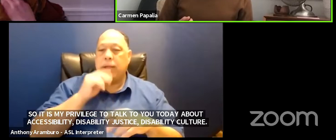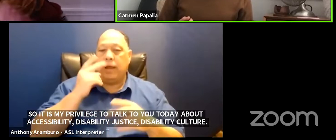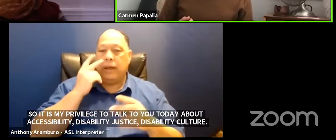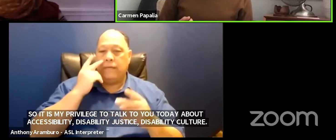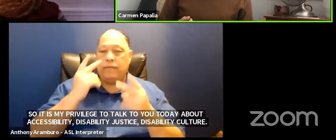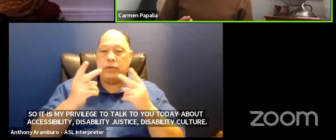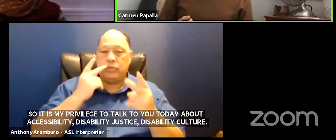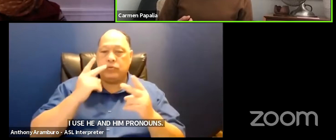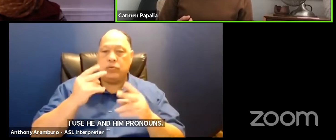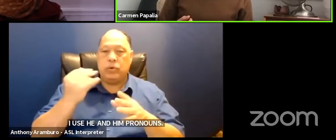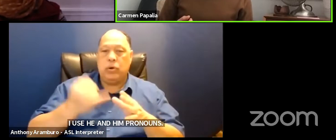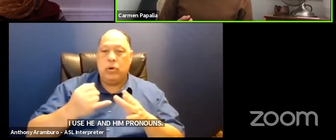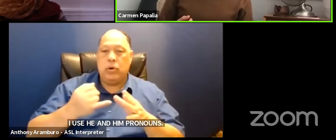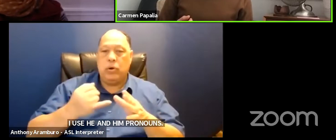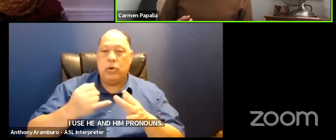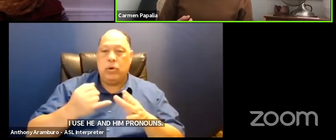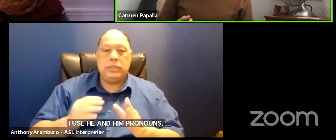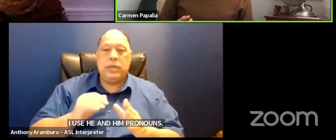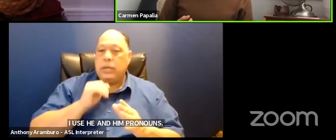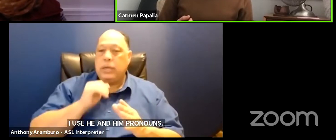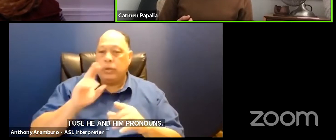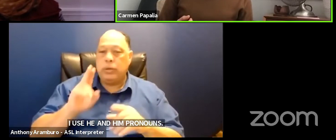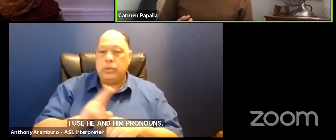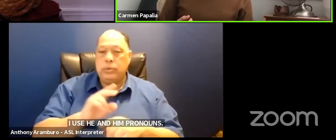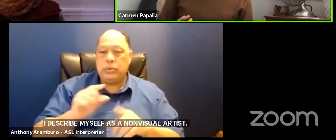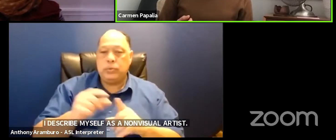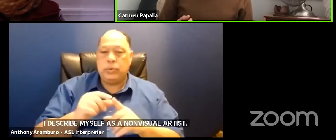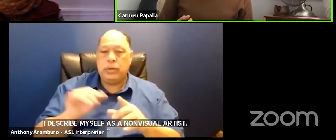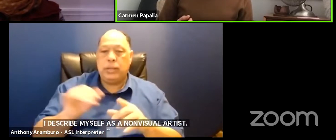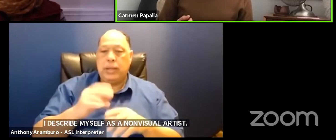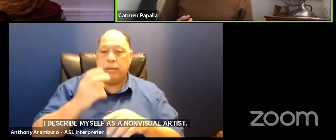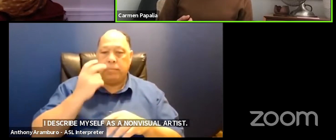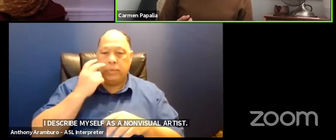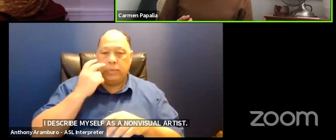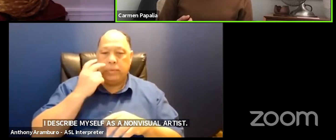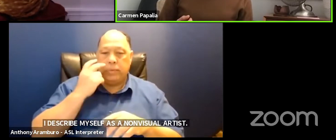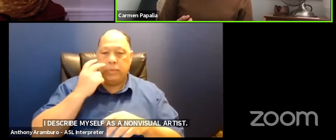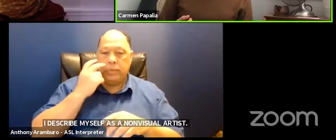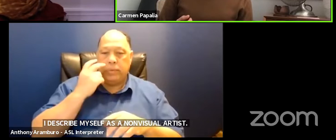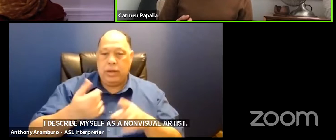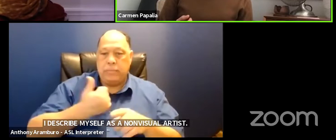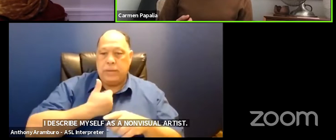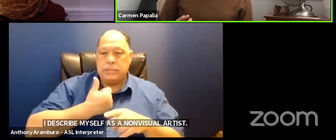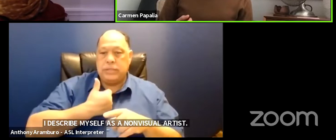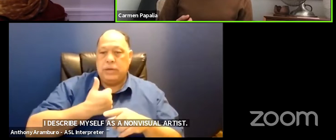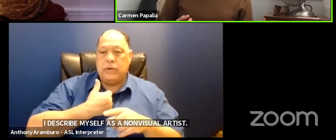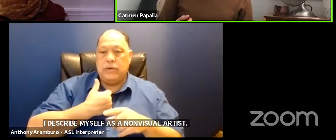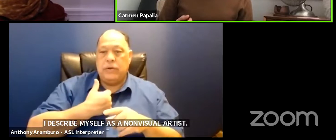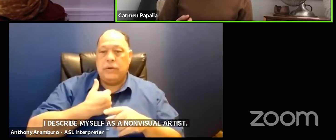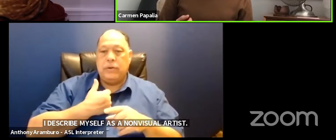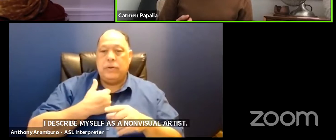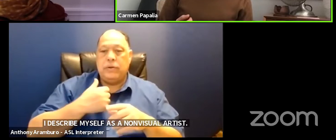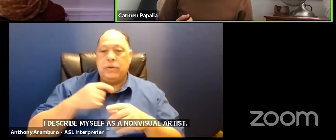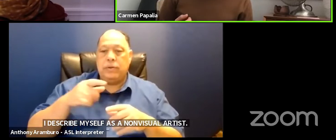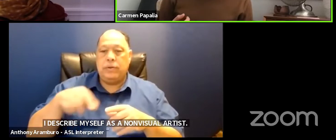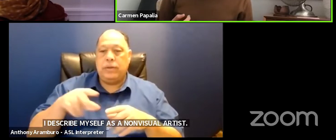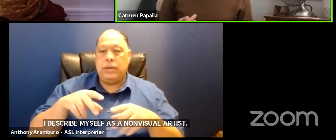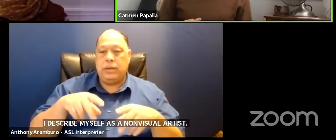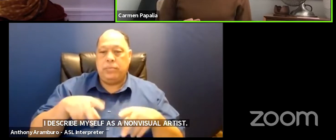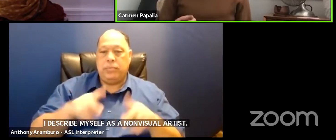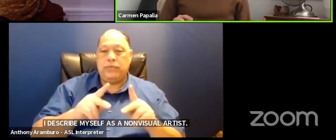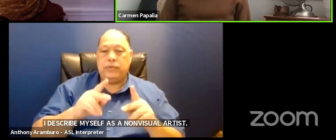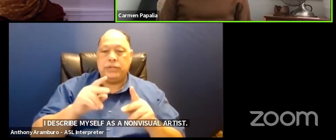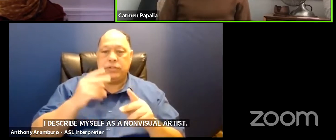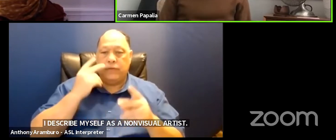artist. I don't use words like blind to describe myself because I feel like they privilege visual